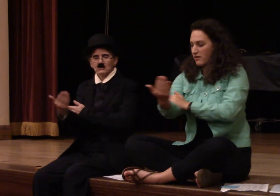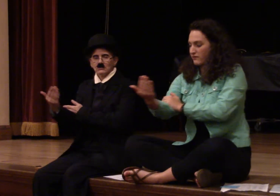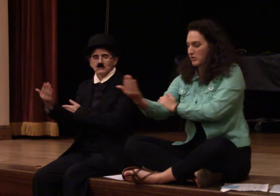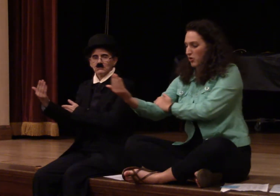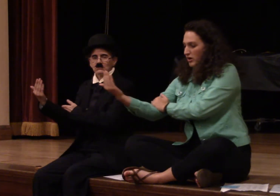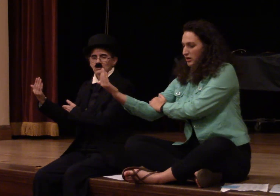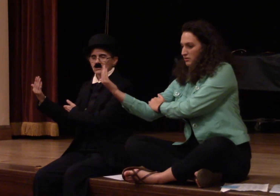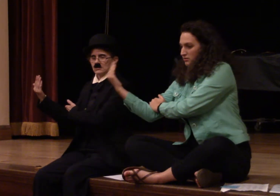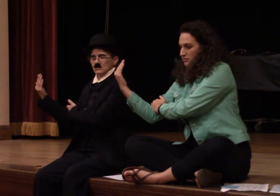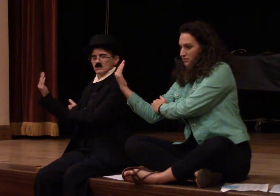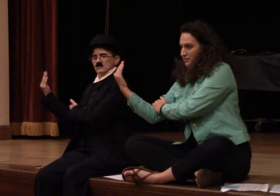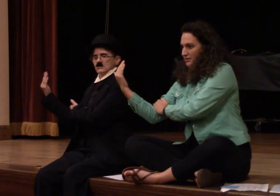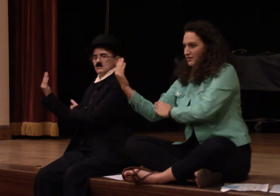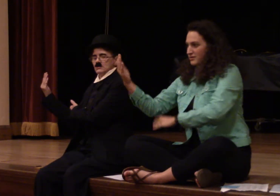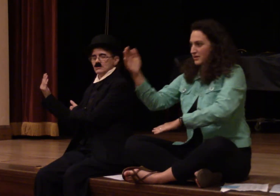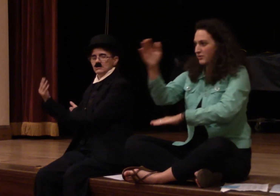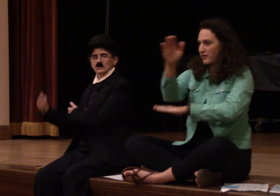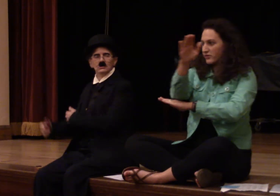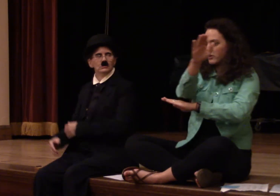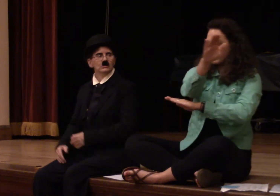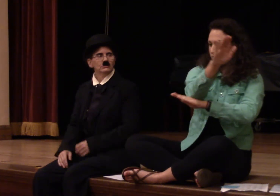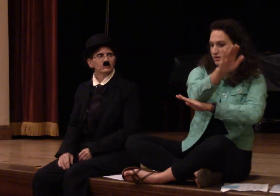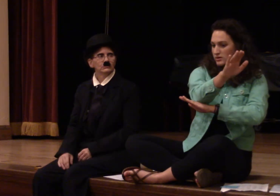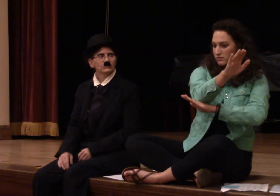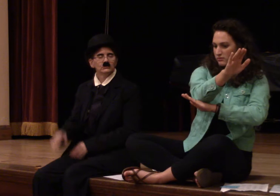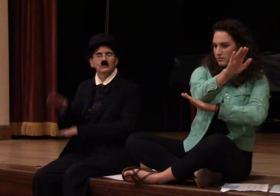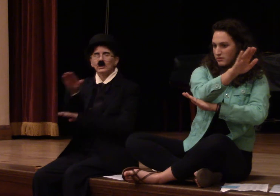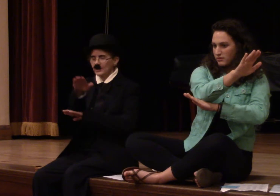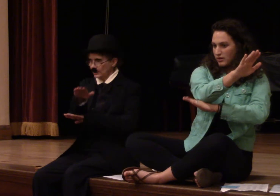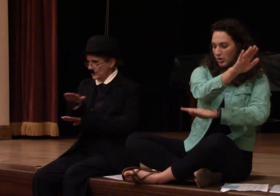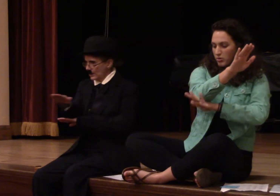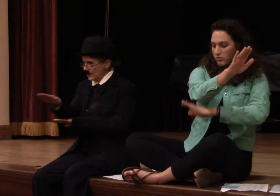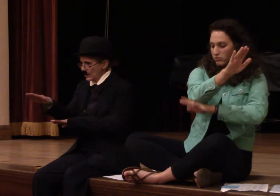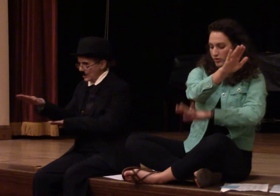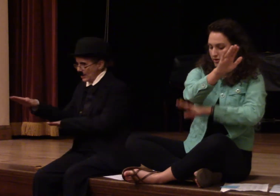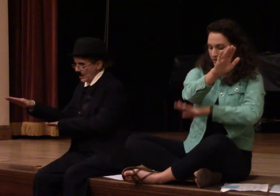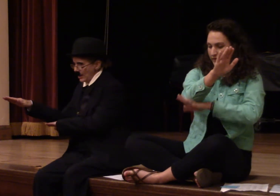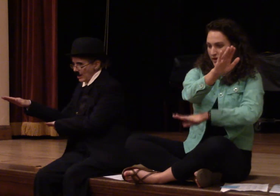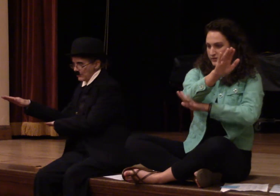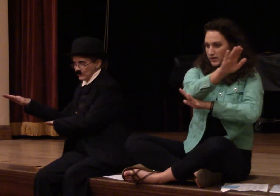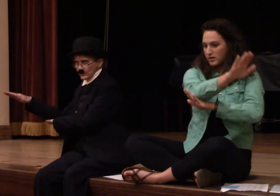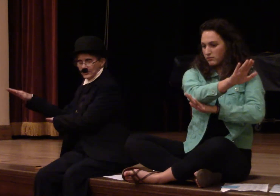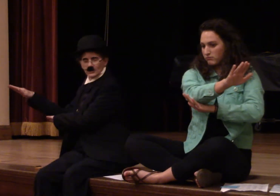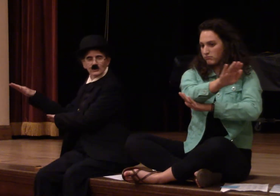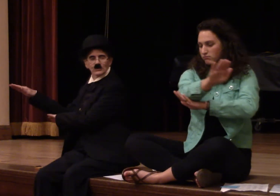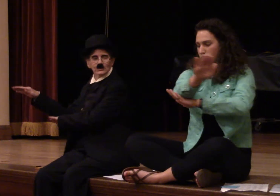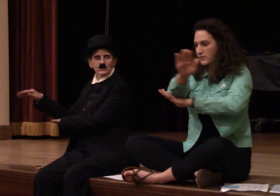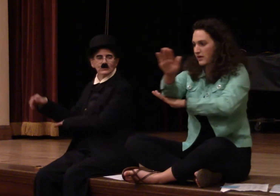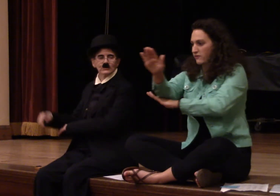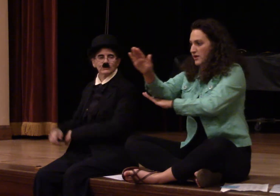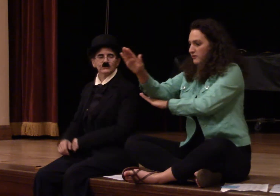Every morning. Same with afternoon. Elbow or your hand on the outside now. Every